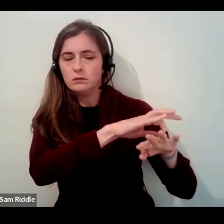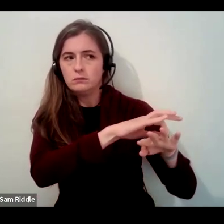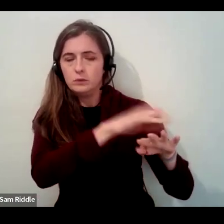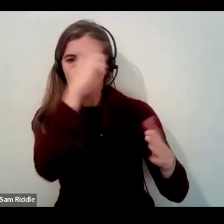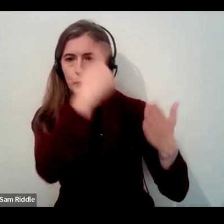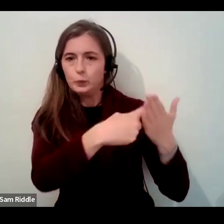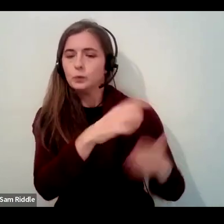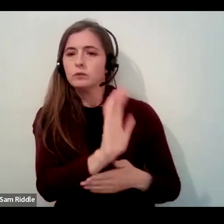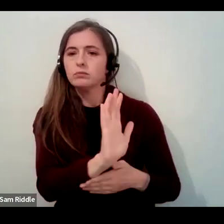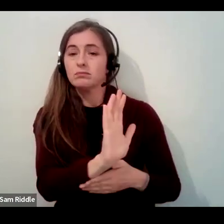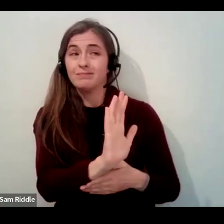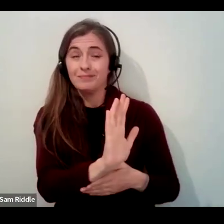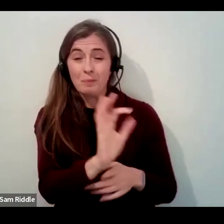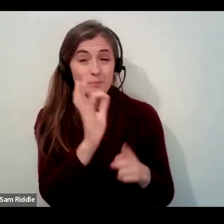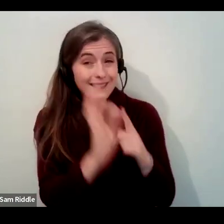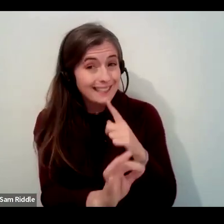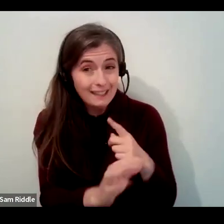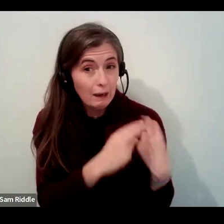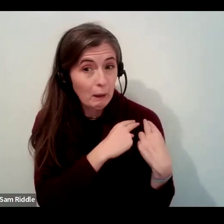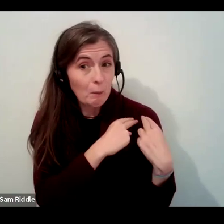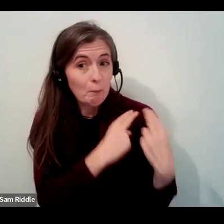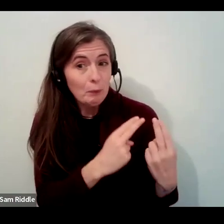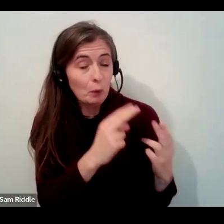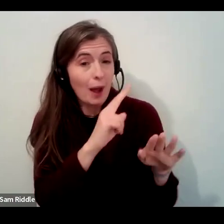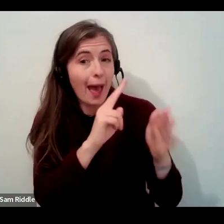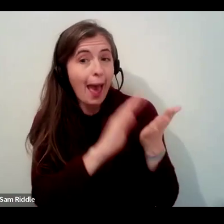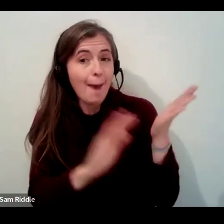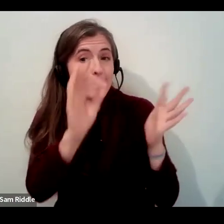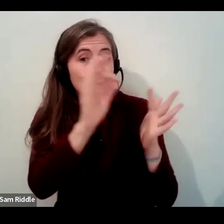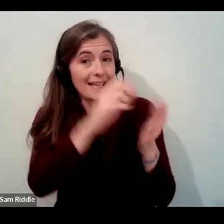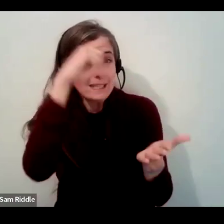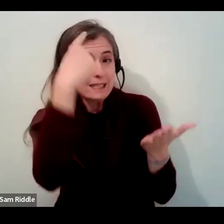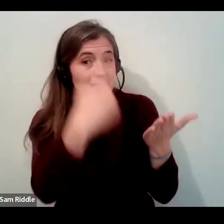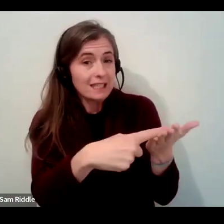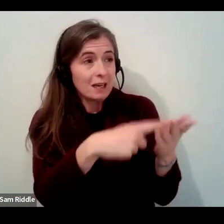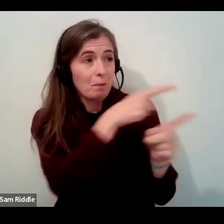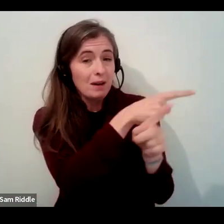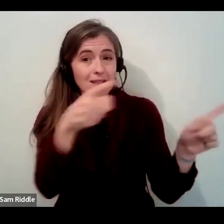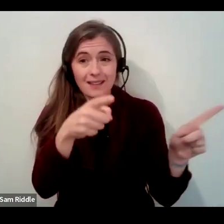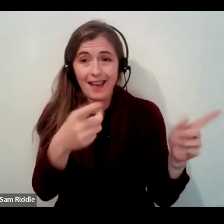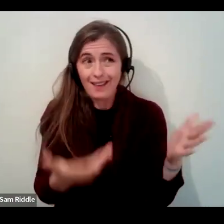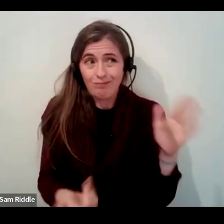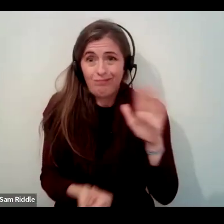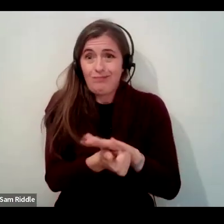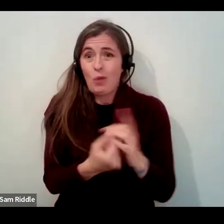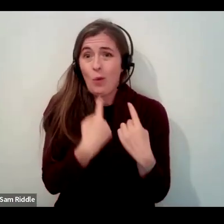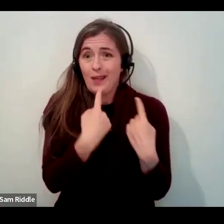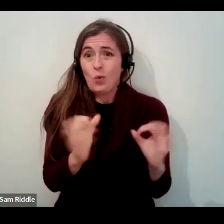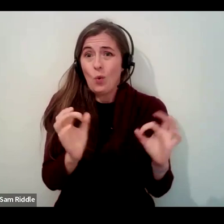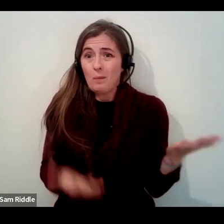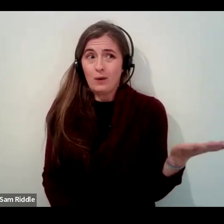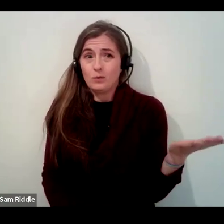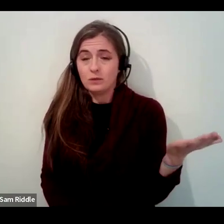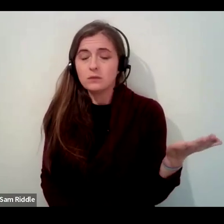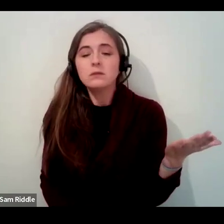and especially not MPs, because they don't know what they're talking about. It's about